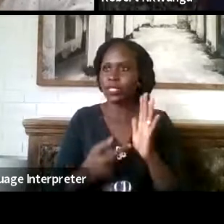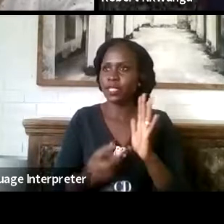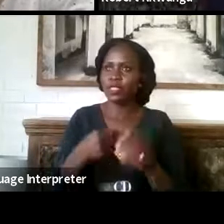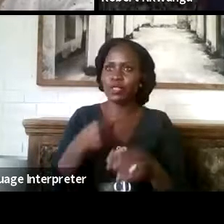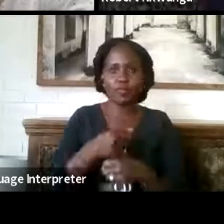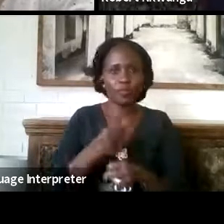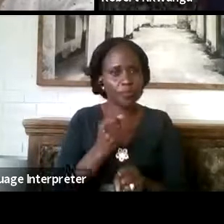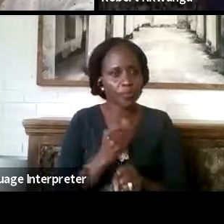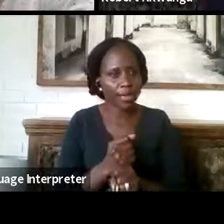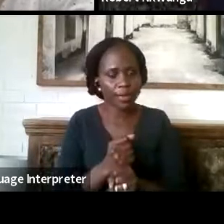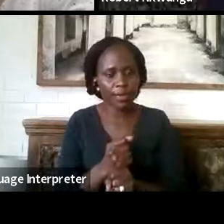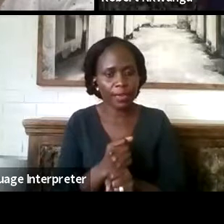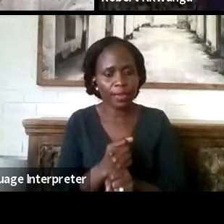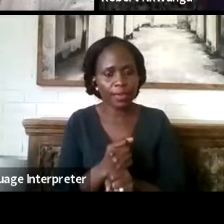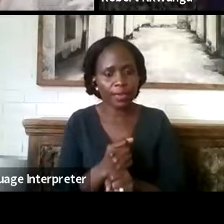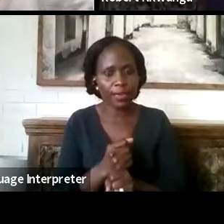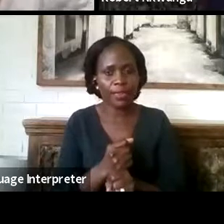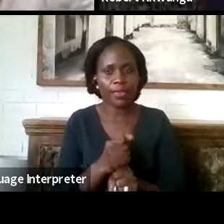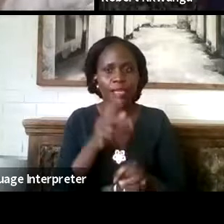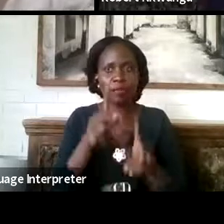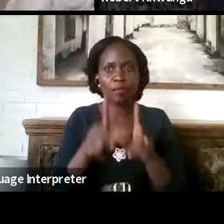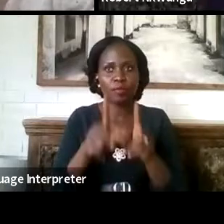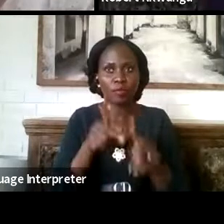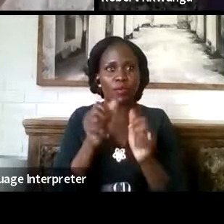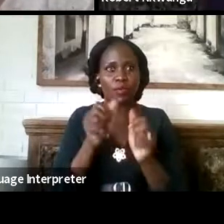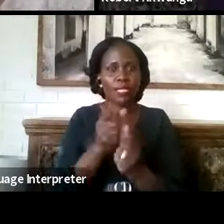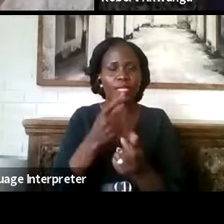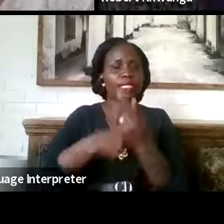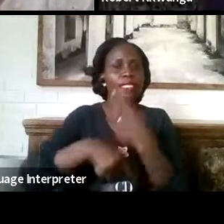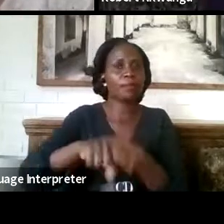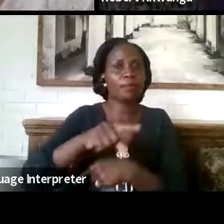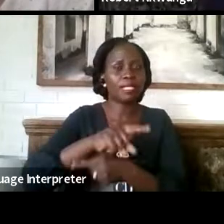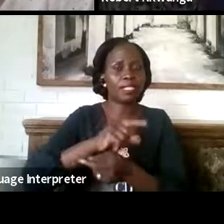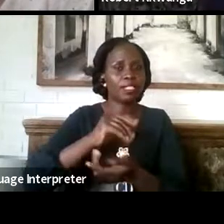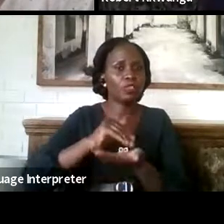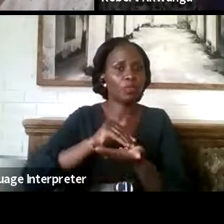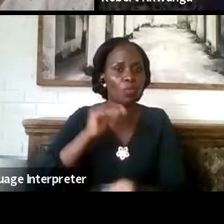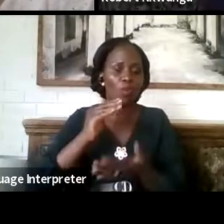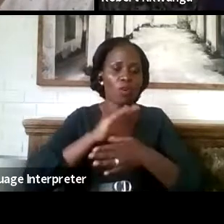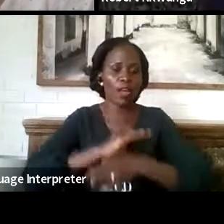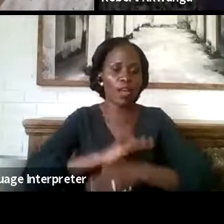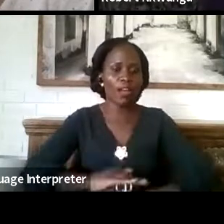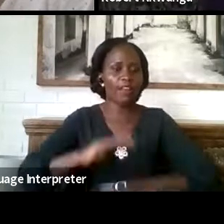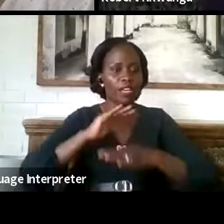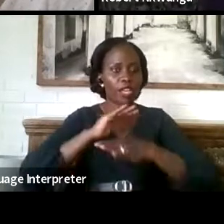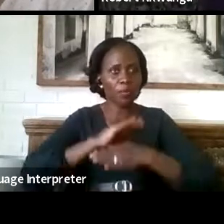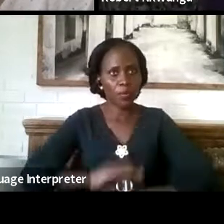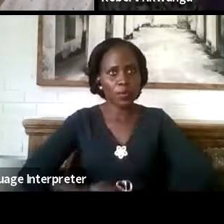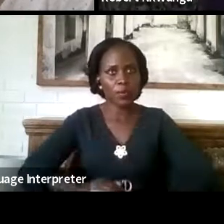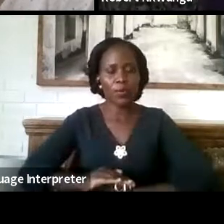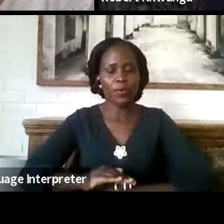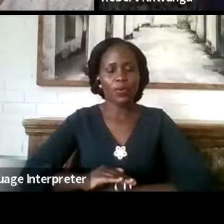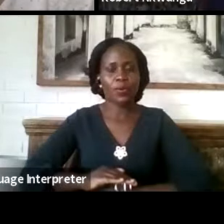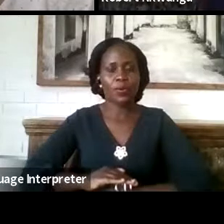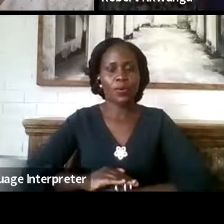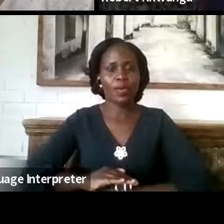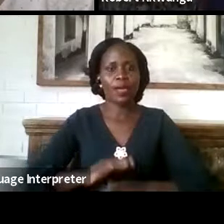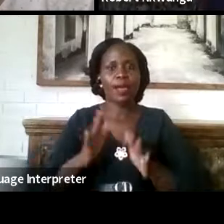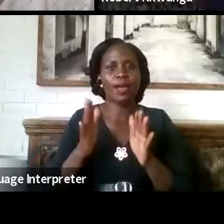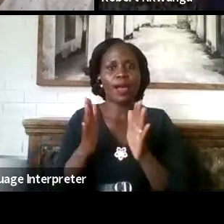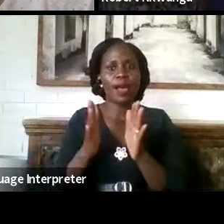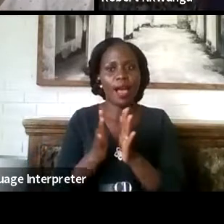people with disabilities more comfortable, and they will deal